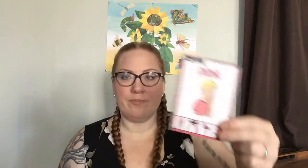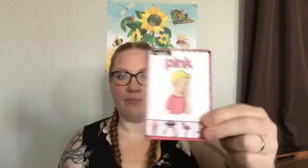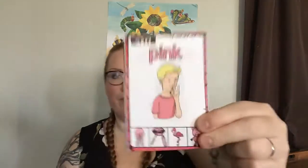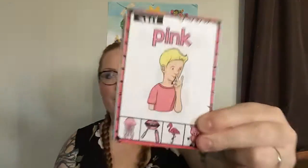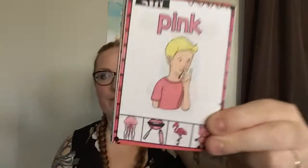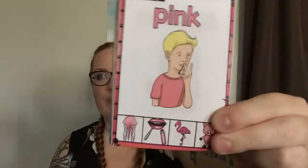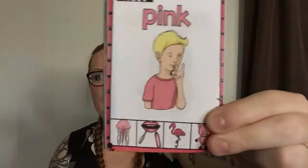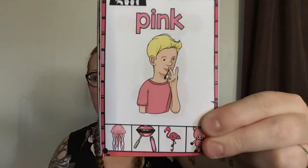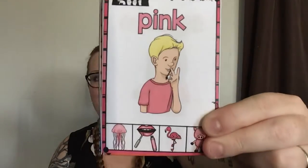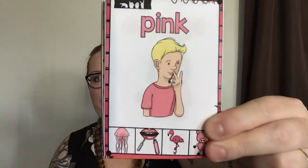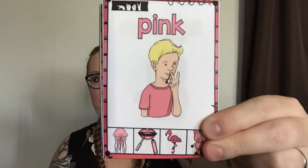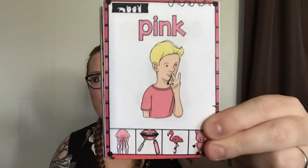Pretty cool.